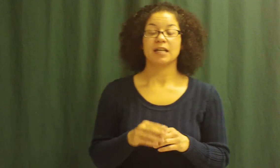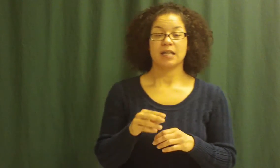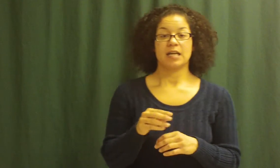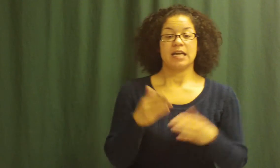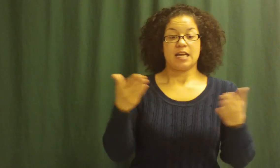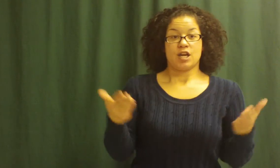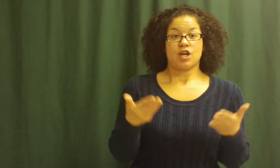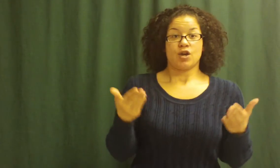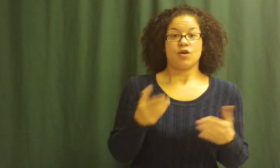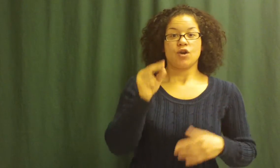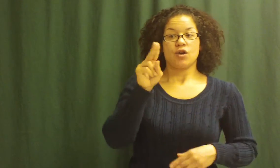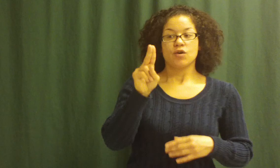language.